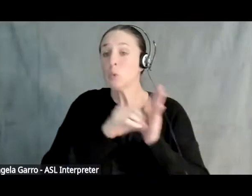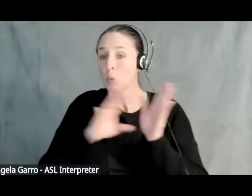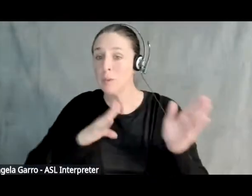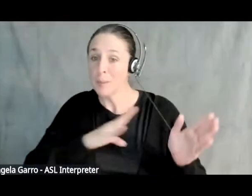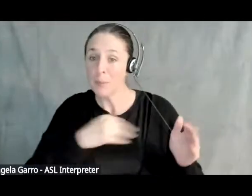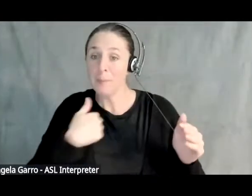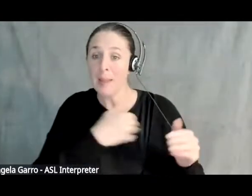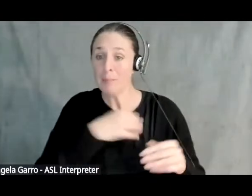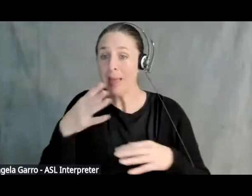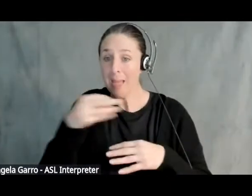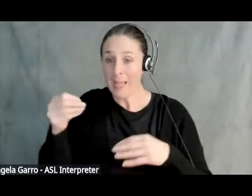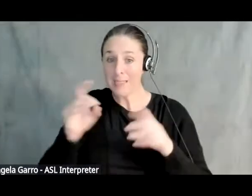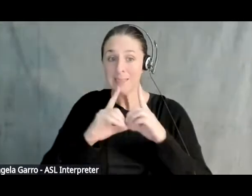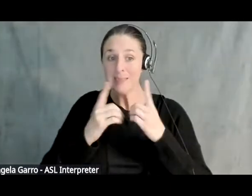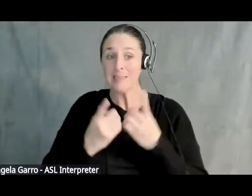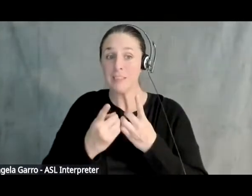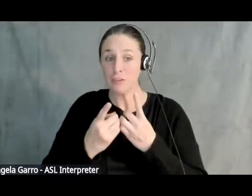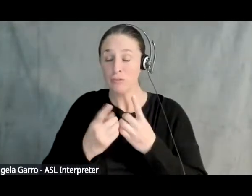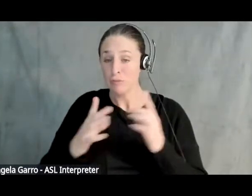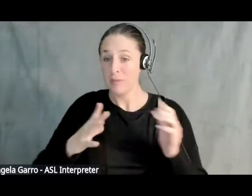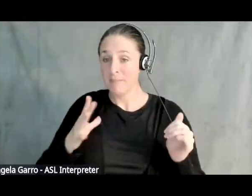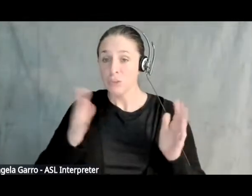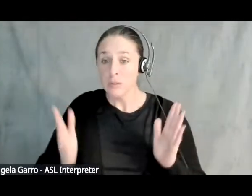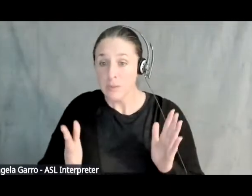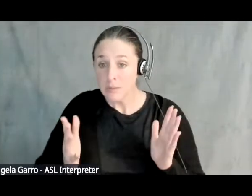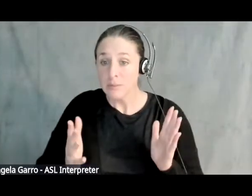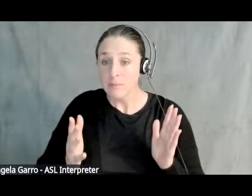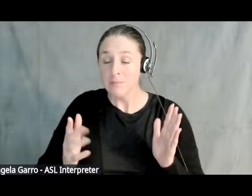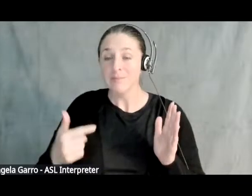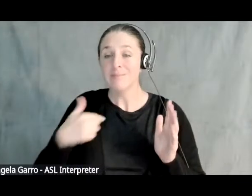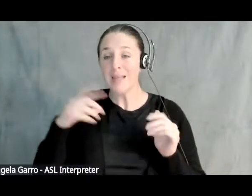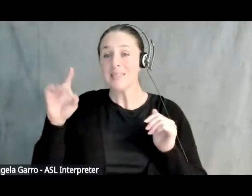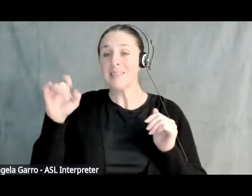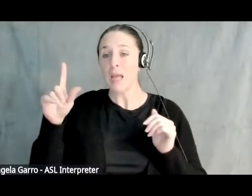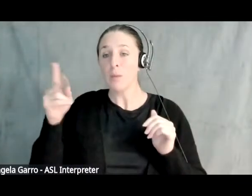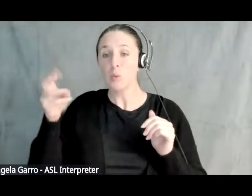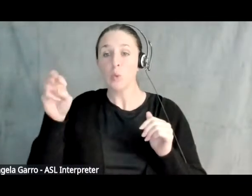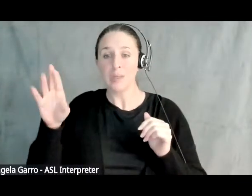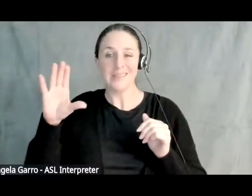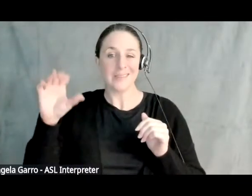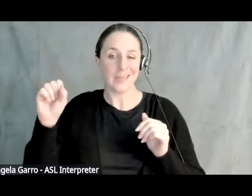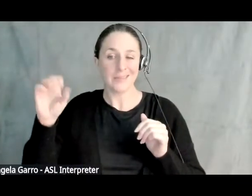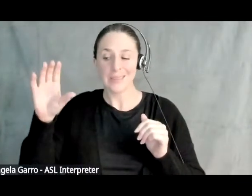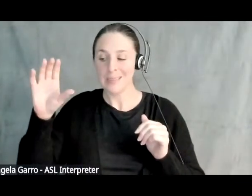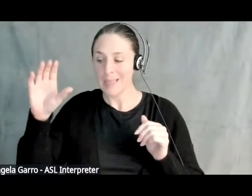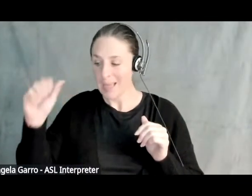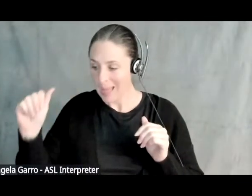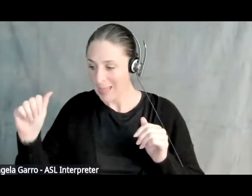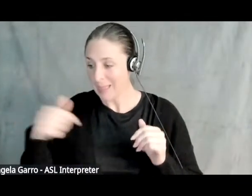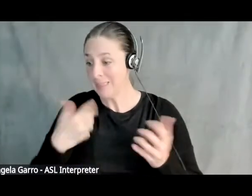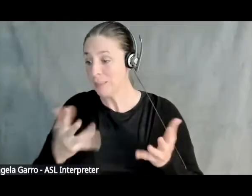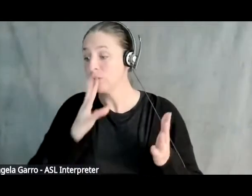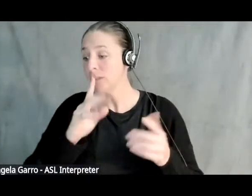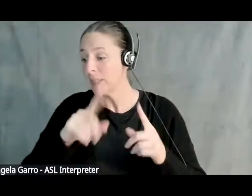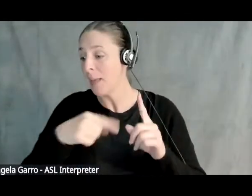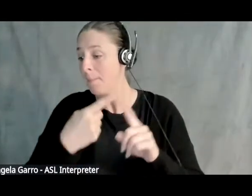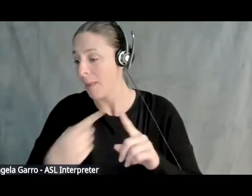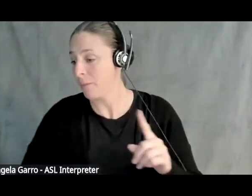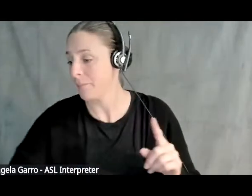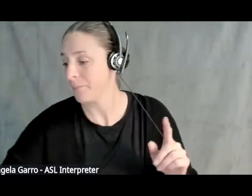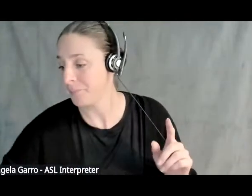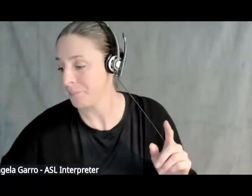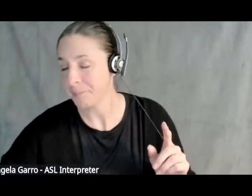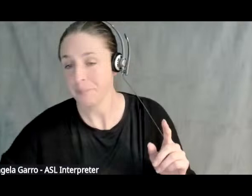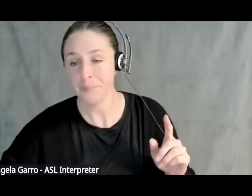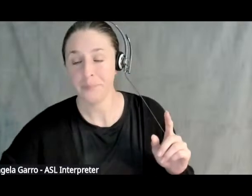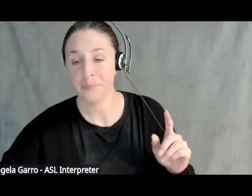and district officials. Again, I'm Dale Brewer, CSEA. I'm here to speak tonight on behalf of our 500